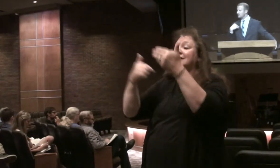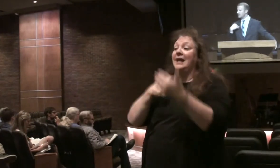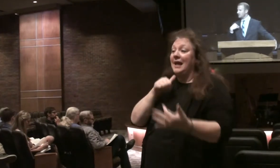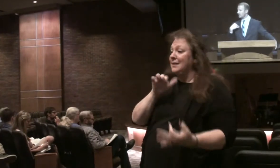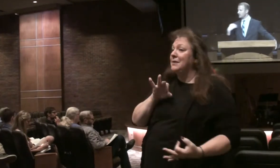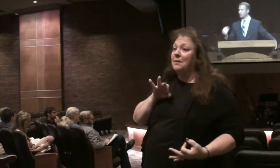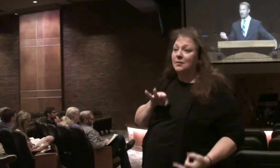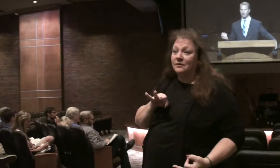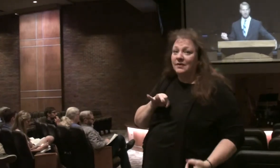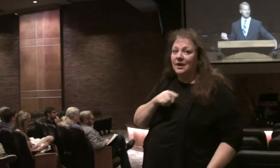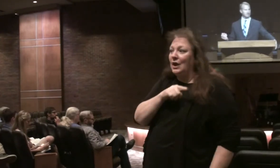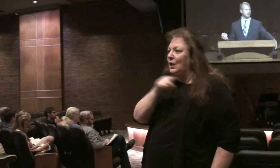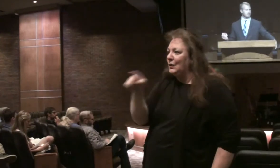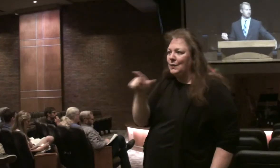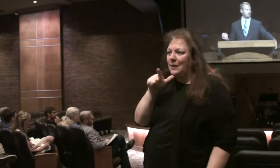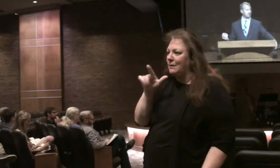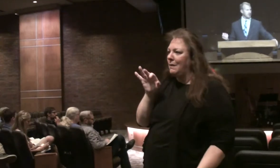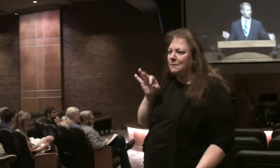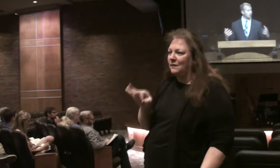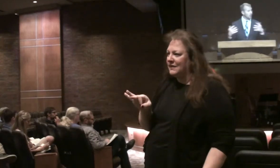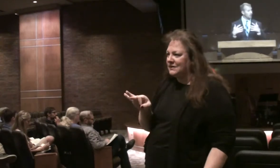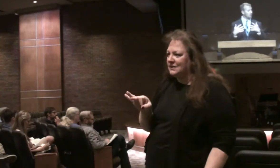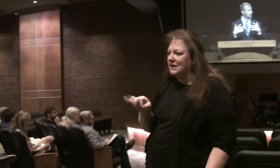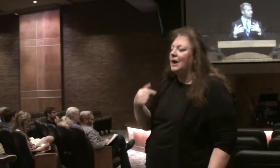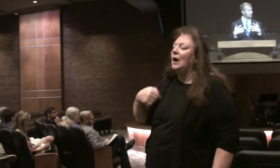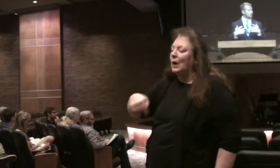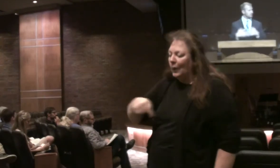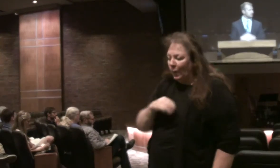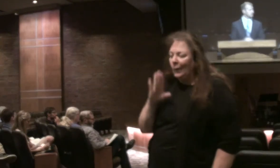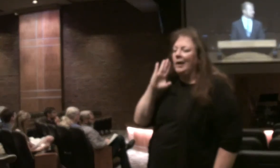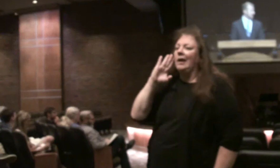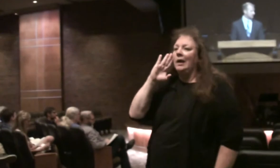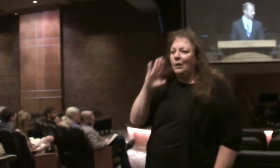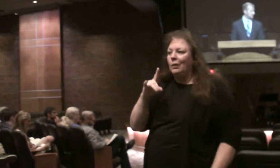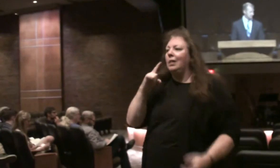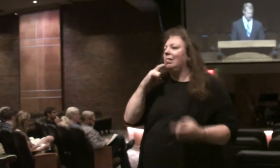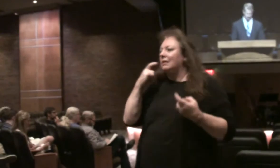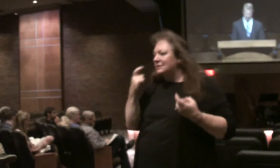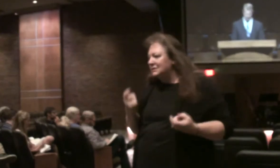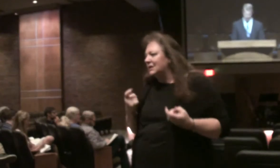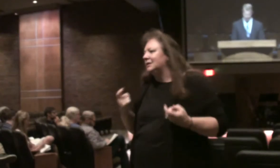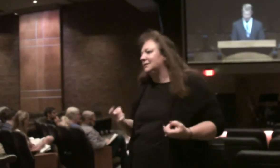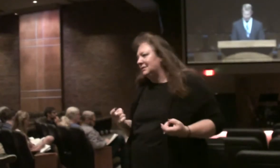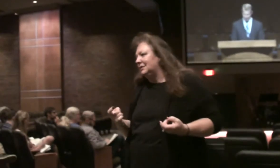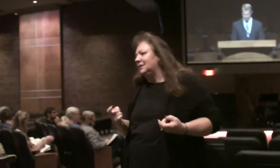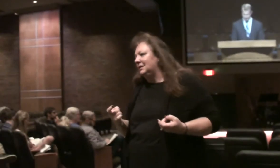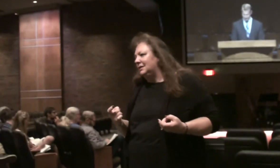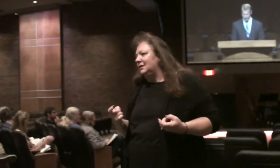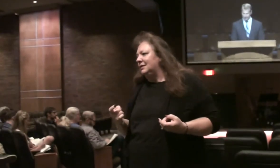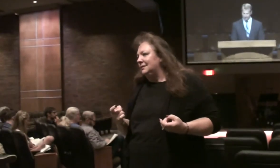perfect, and you are not perfect. And we will sin and be